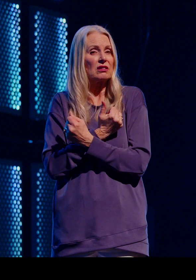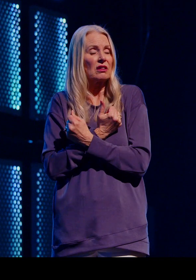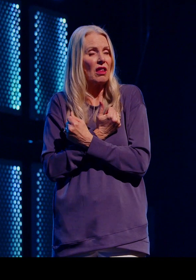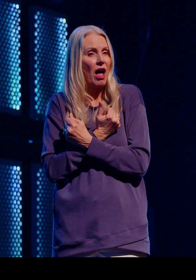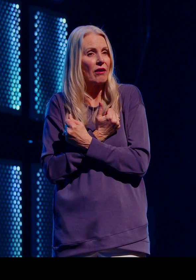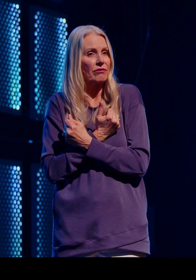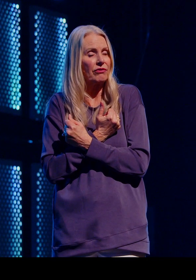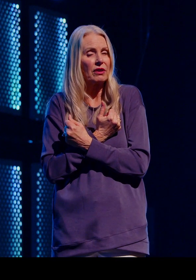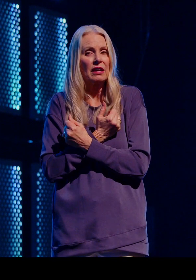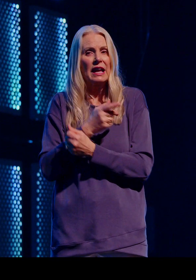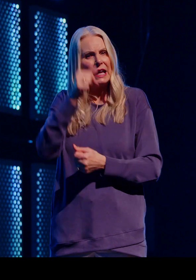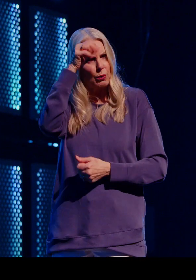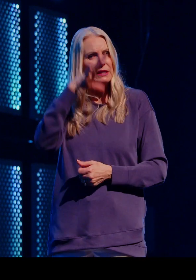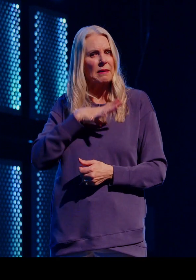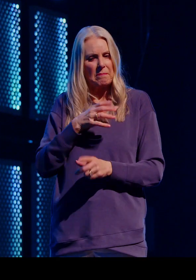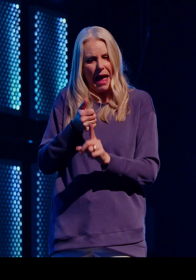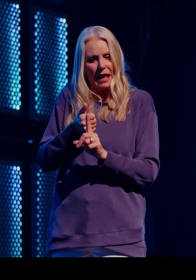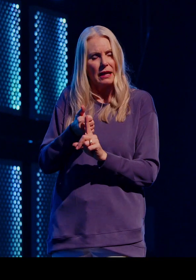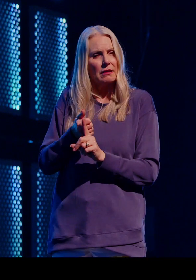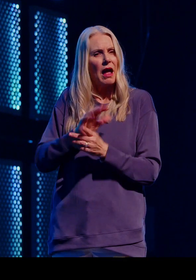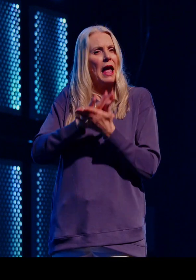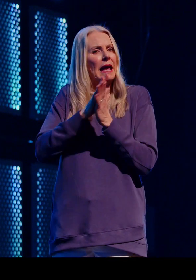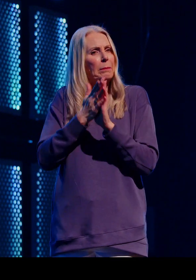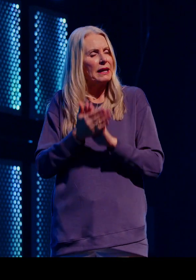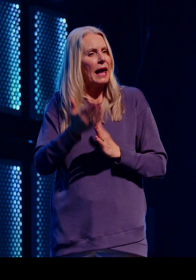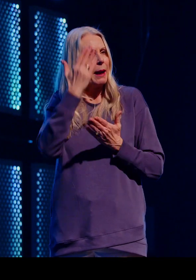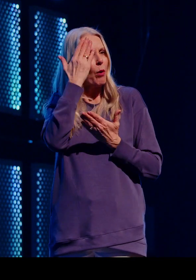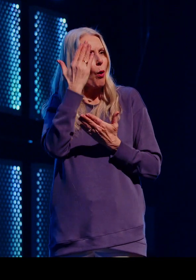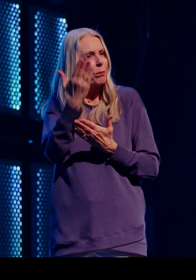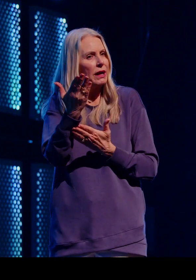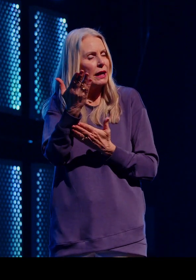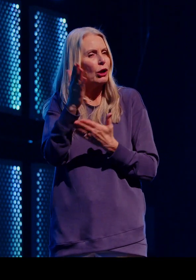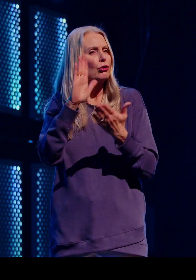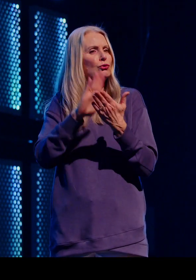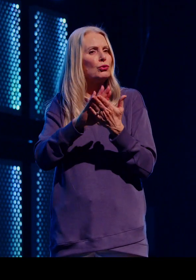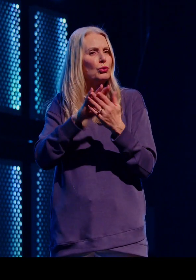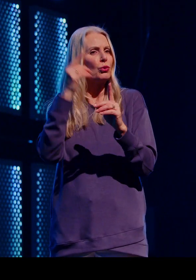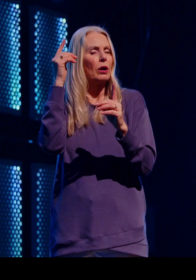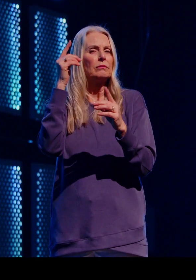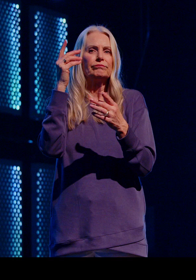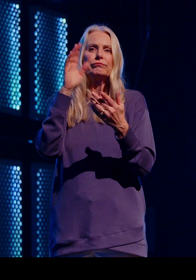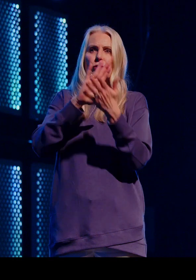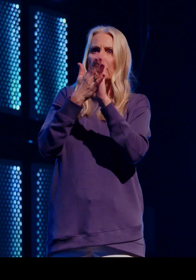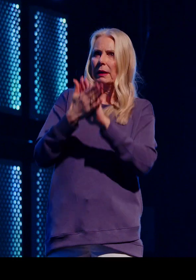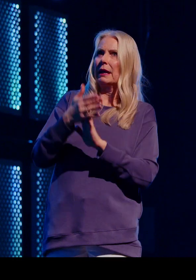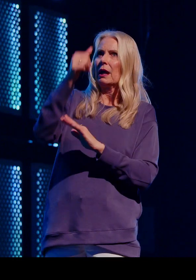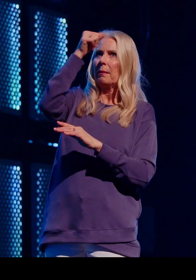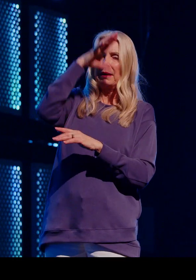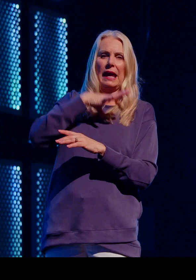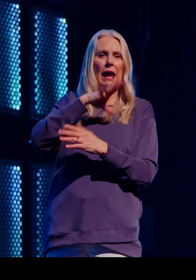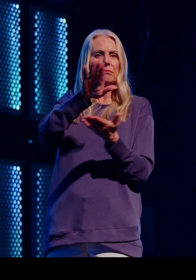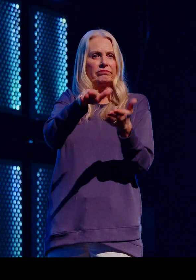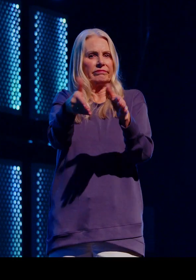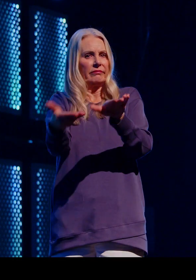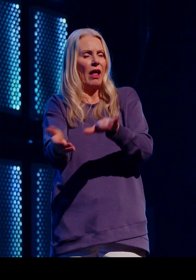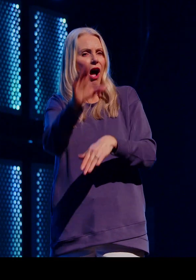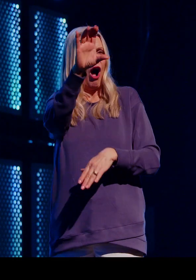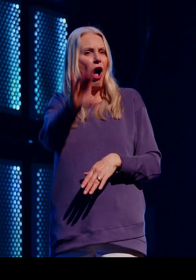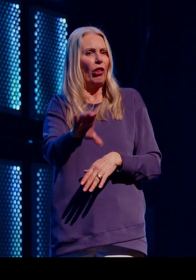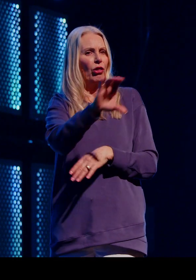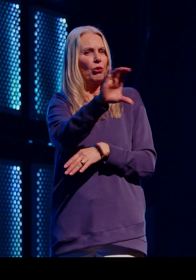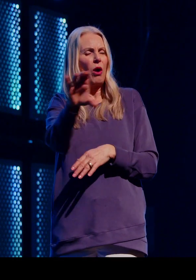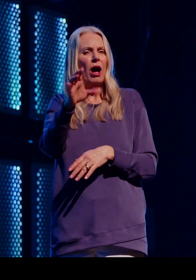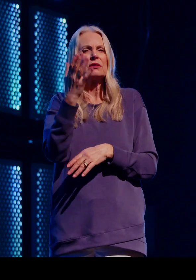was found in human form, and he humbled himself, becoming obedient to the point of death, even death on a cross. He had to humble himself. Why would he humble himself